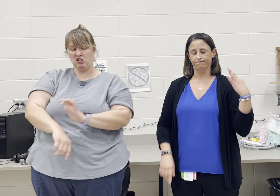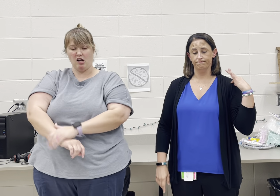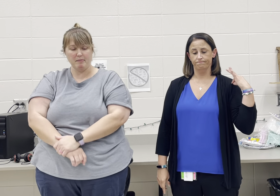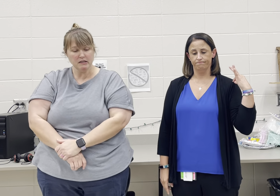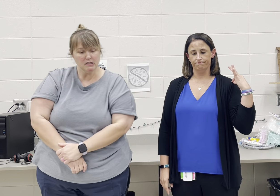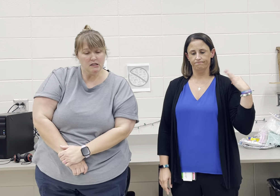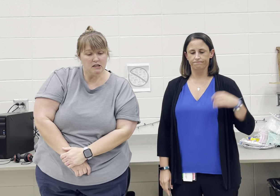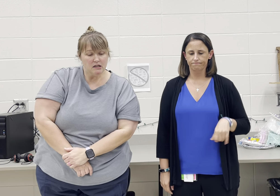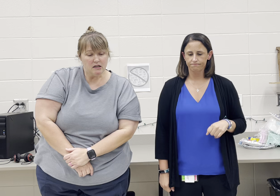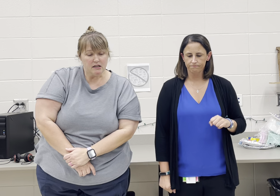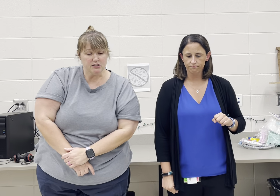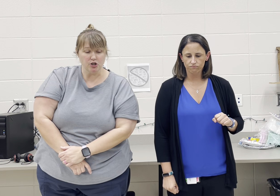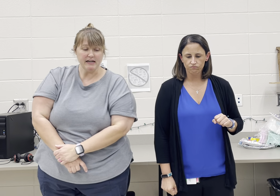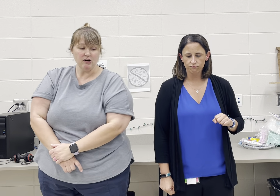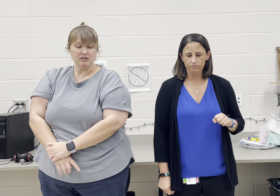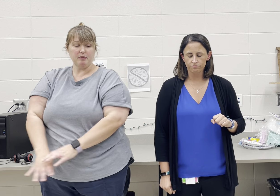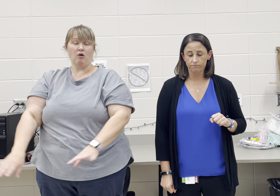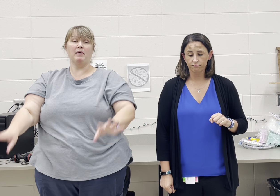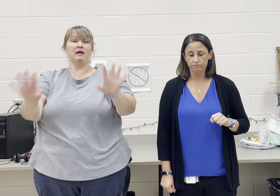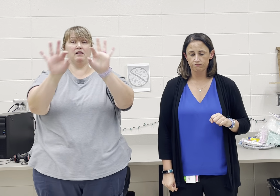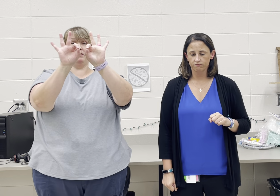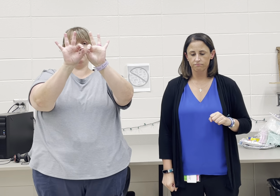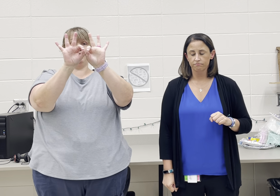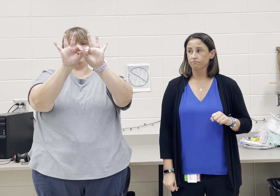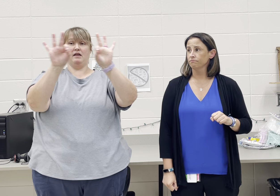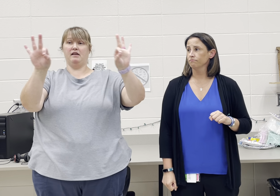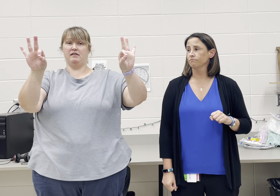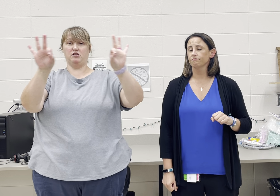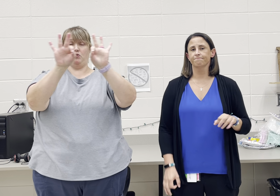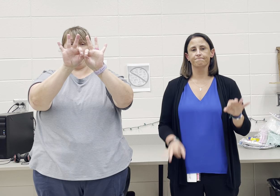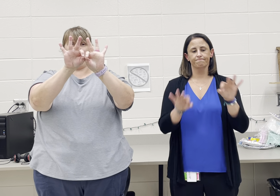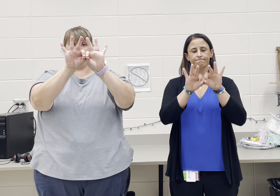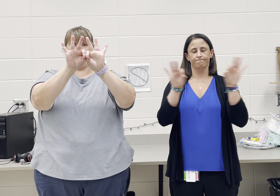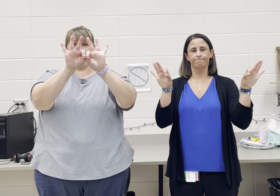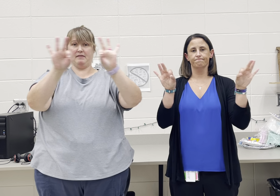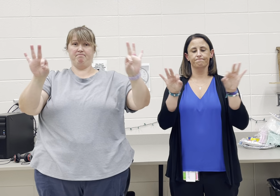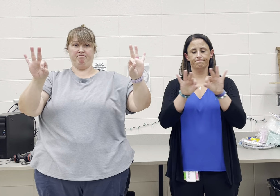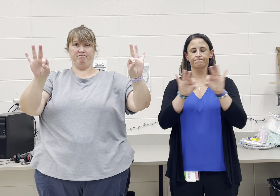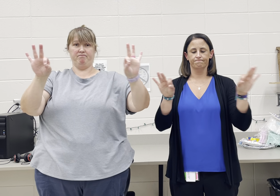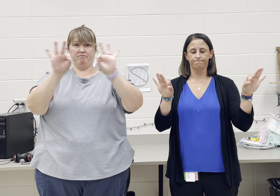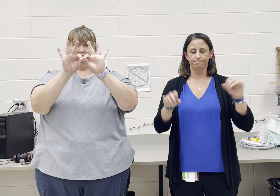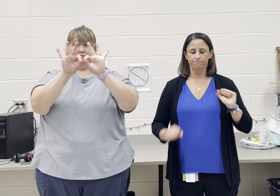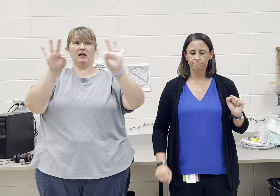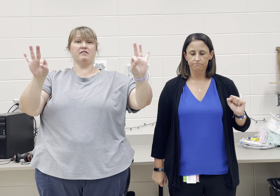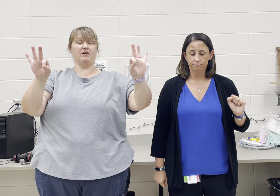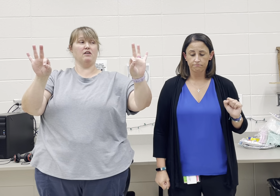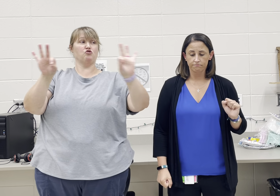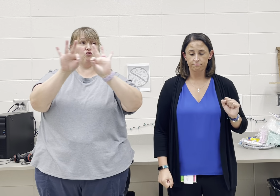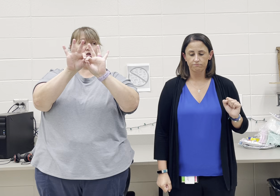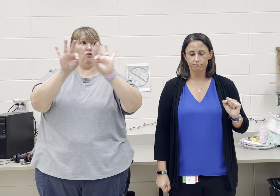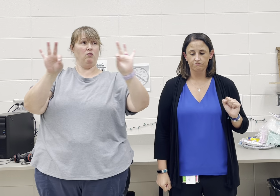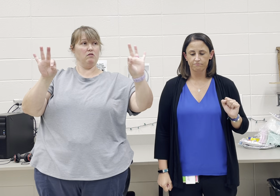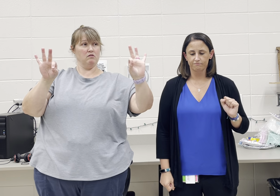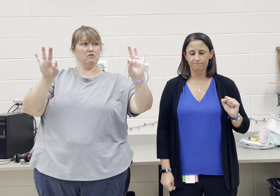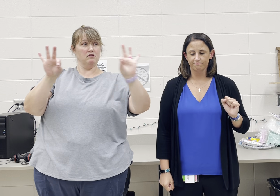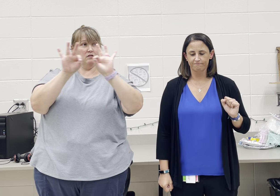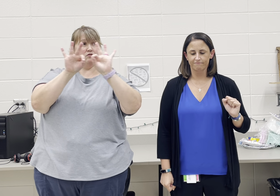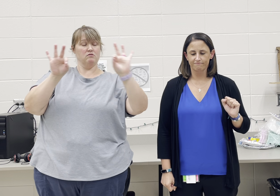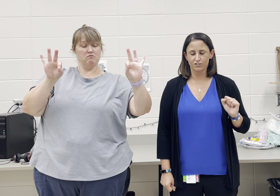job. Degree or diploma. 2 F hand shapes. Because of the scroll.